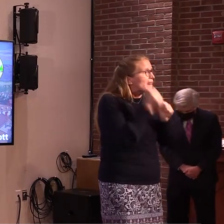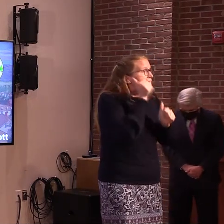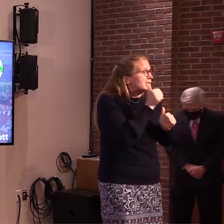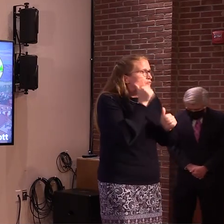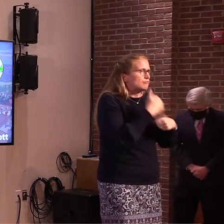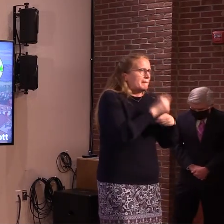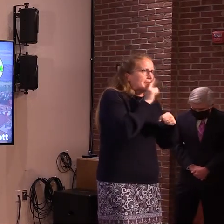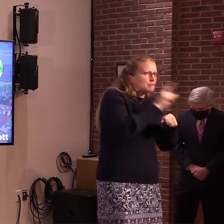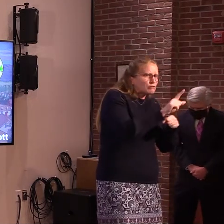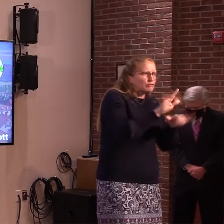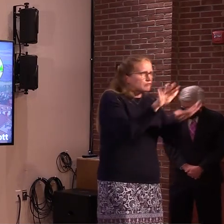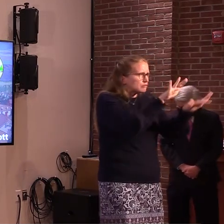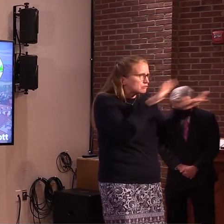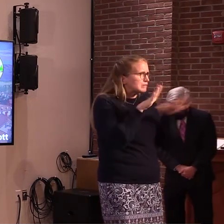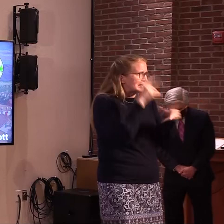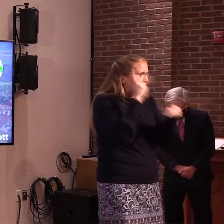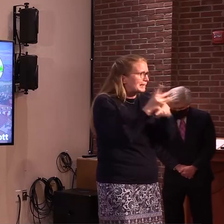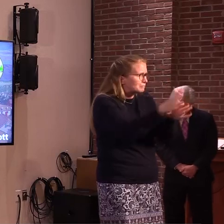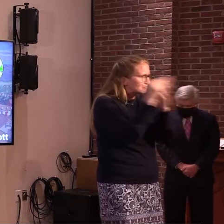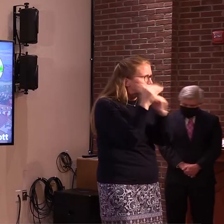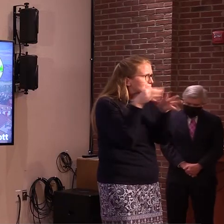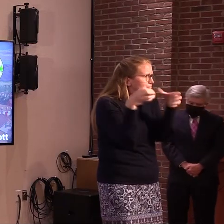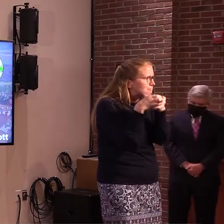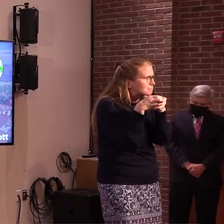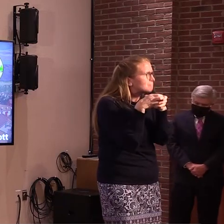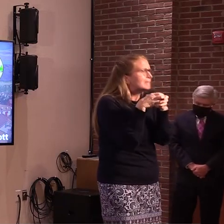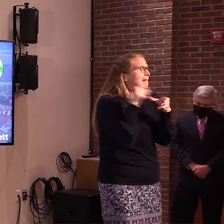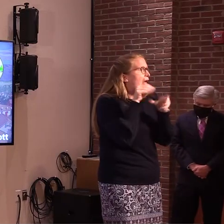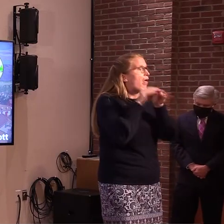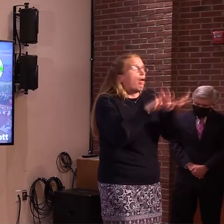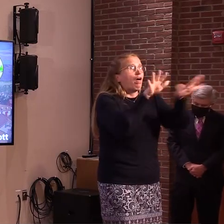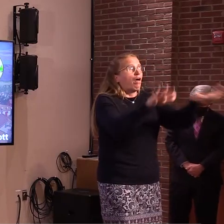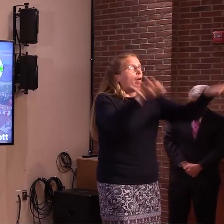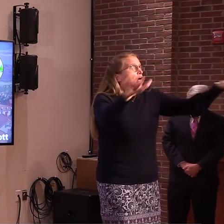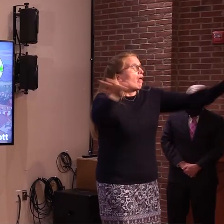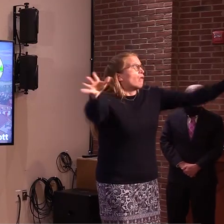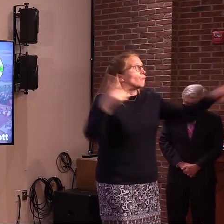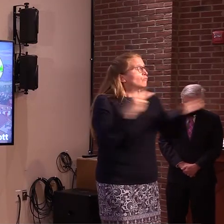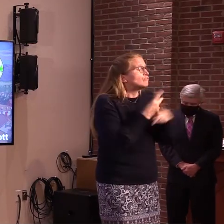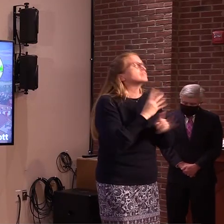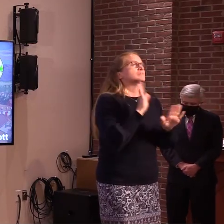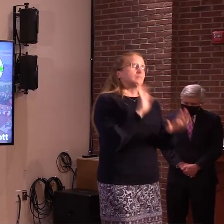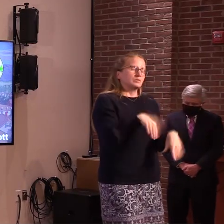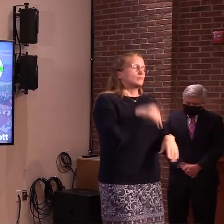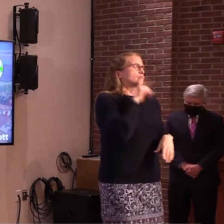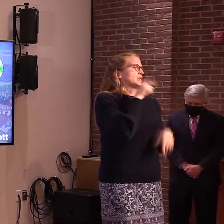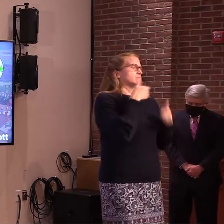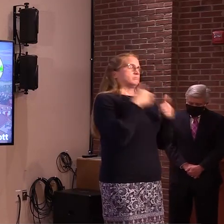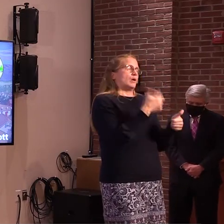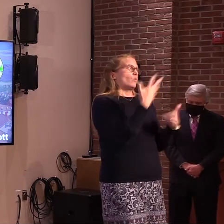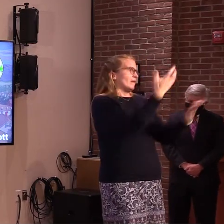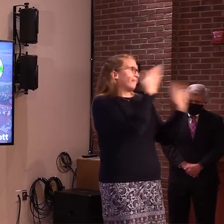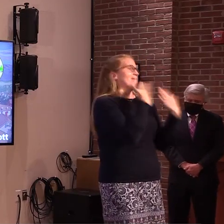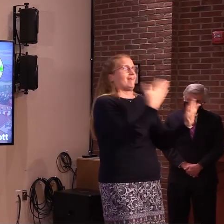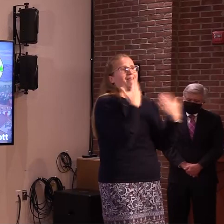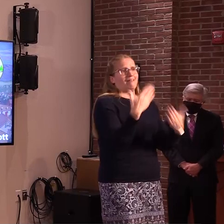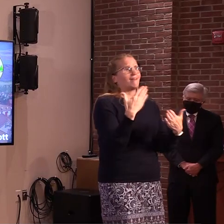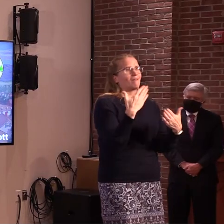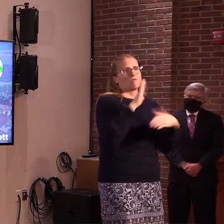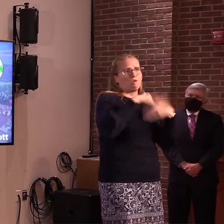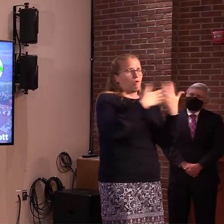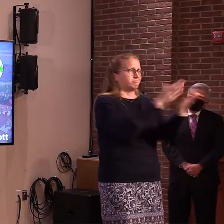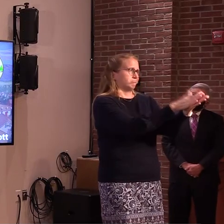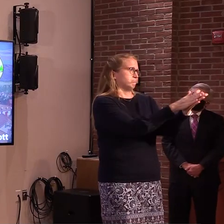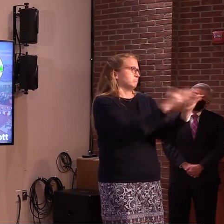help us really do the hard work of public health and manage this outbreak. And I really want to call out